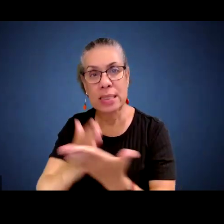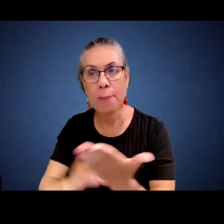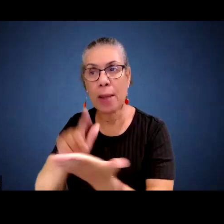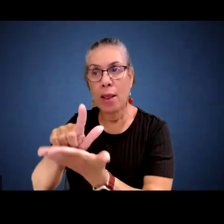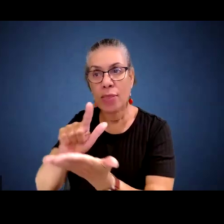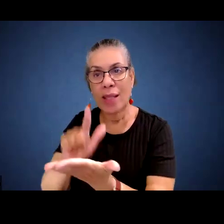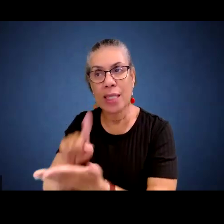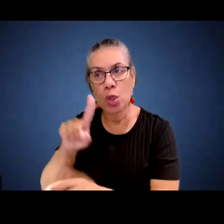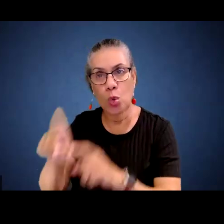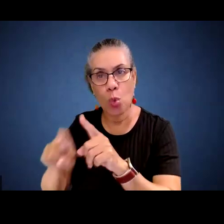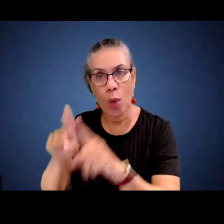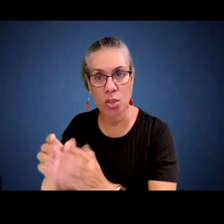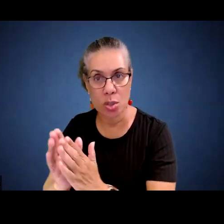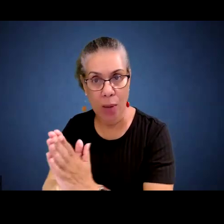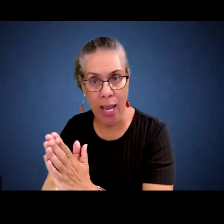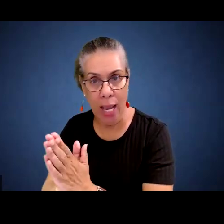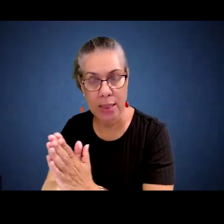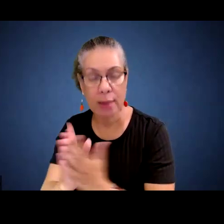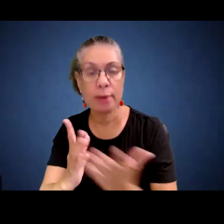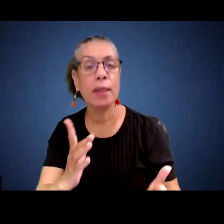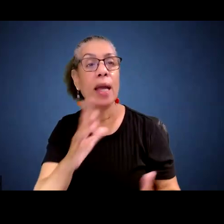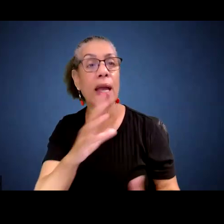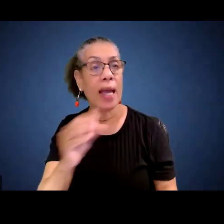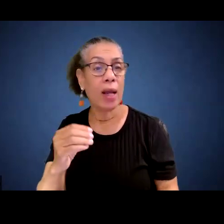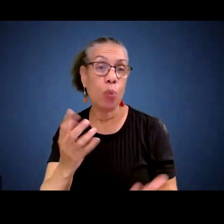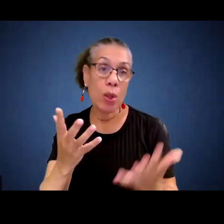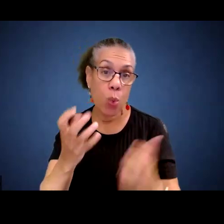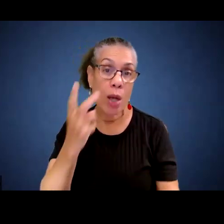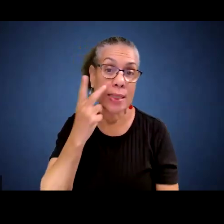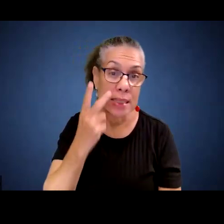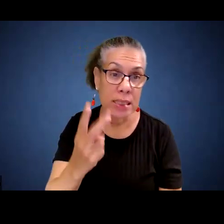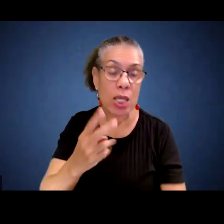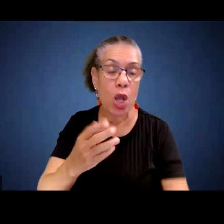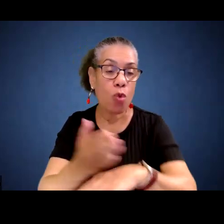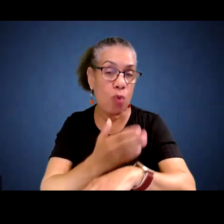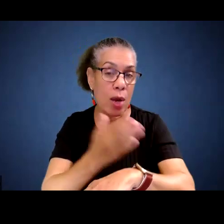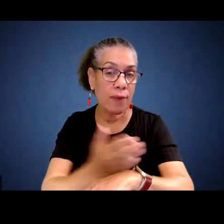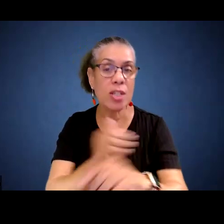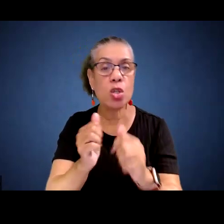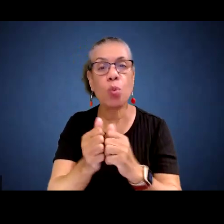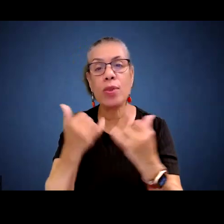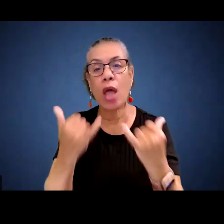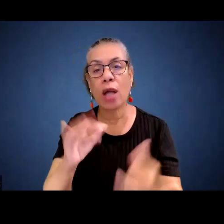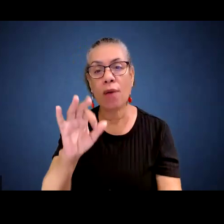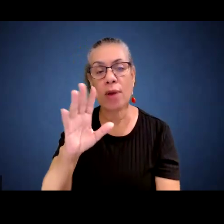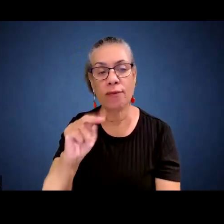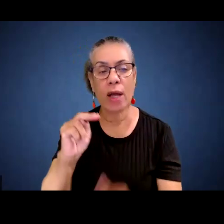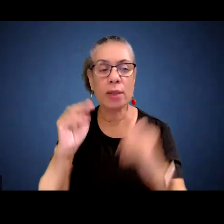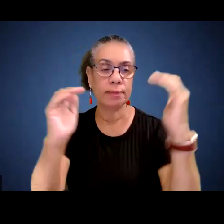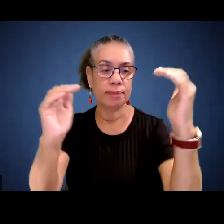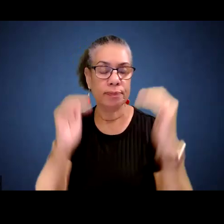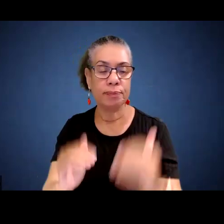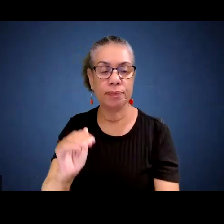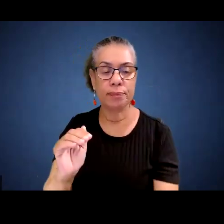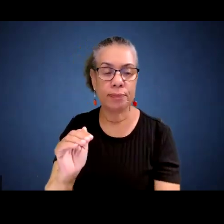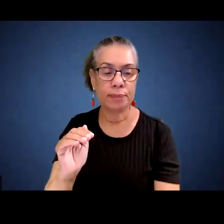here. And what instead time we is would up. certainly like to see is you very a renovation with the existing funds. Thank you. Next speaker is Ms. Caliga. Is